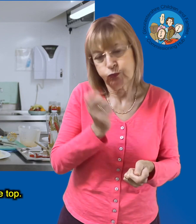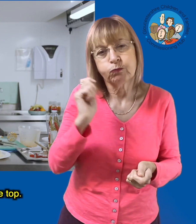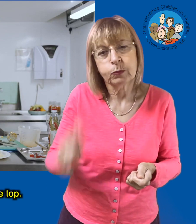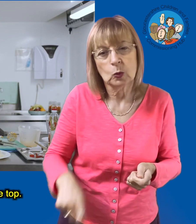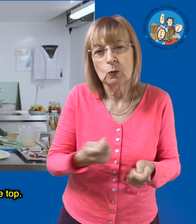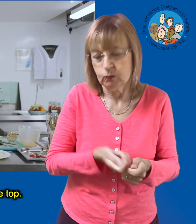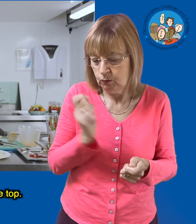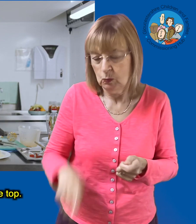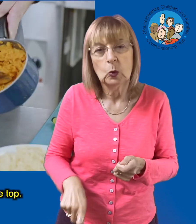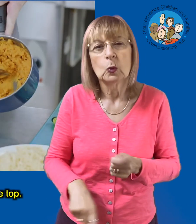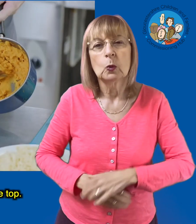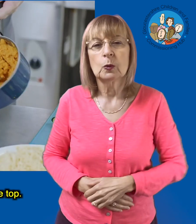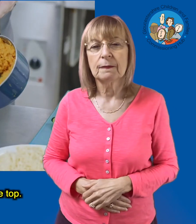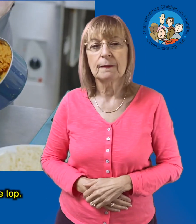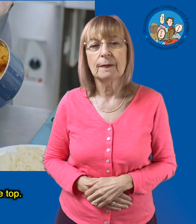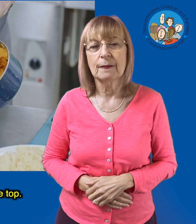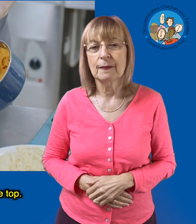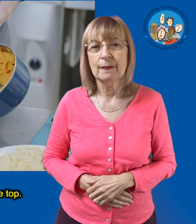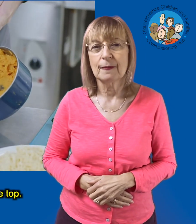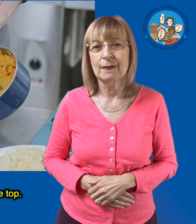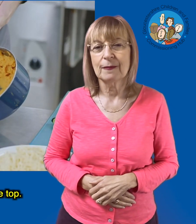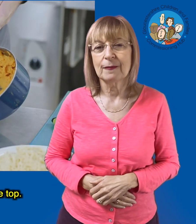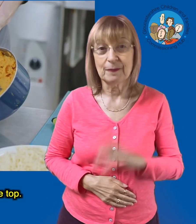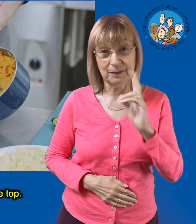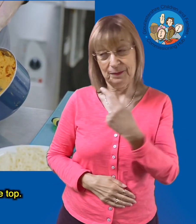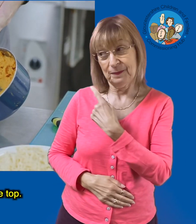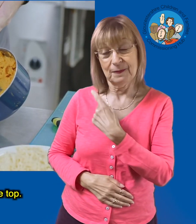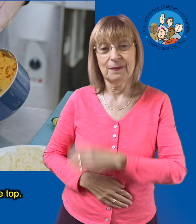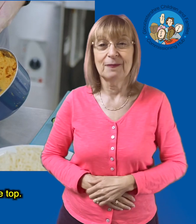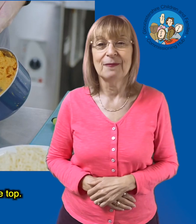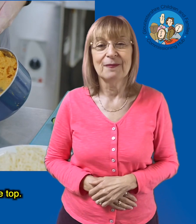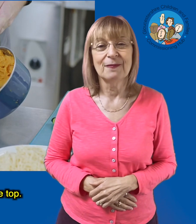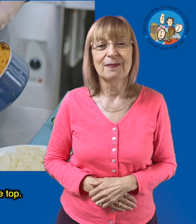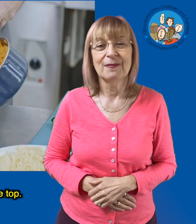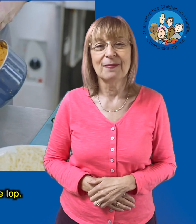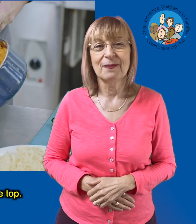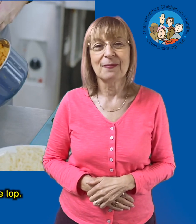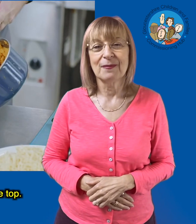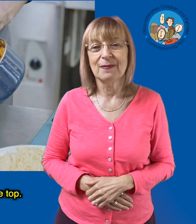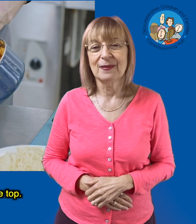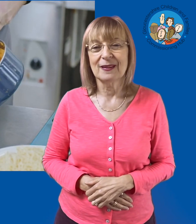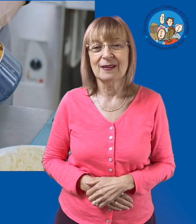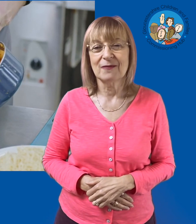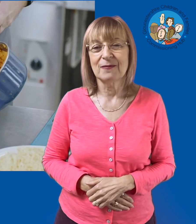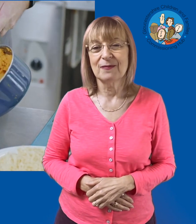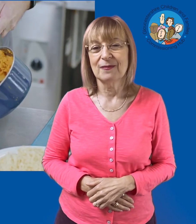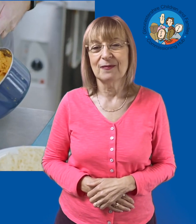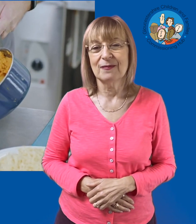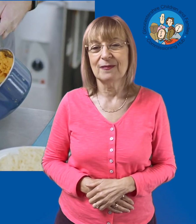So I'm just going to literally spoon this right onto the top.